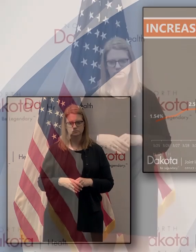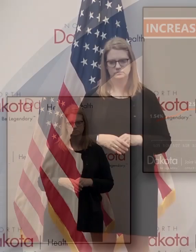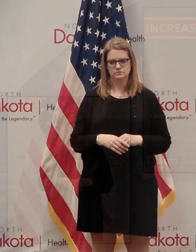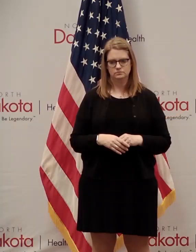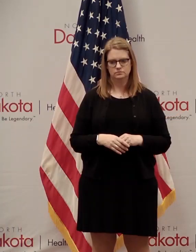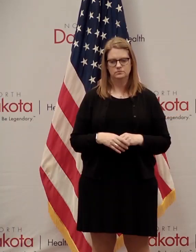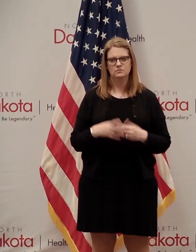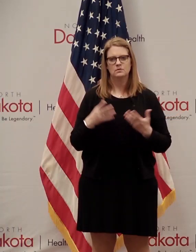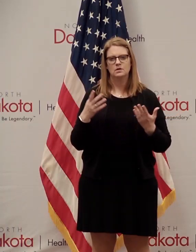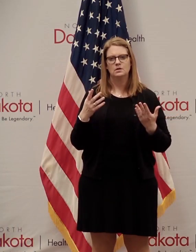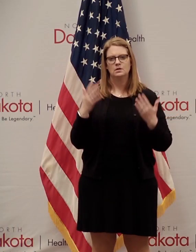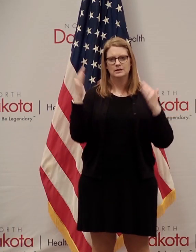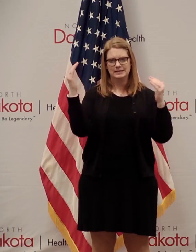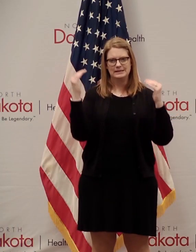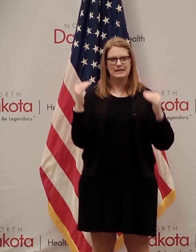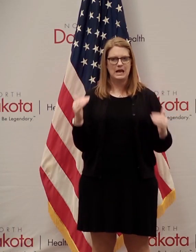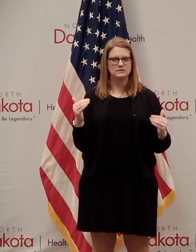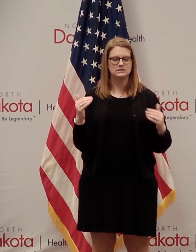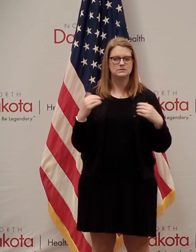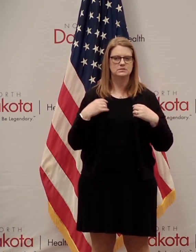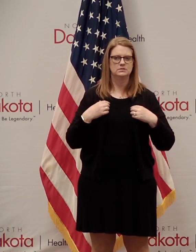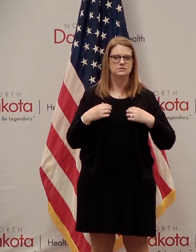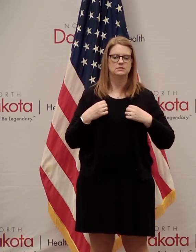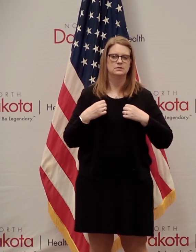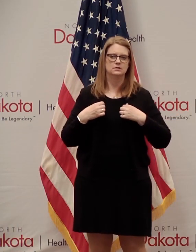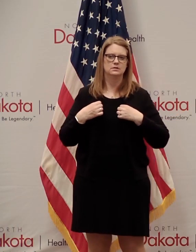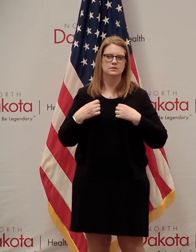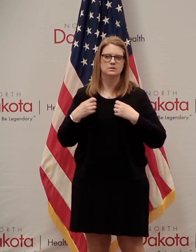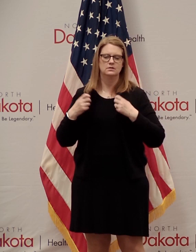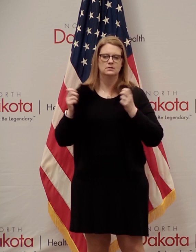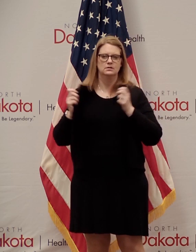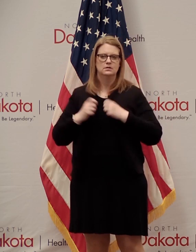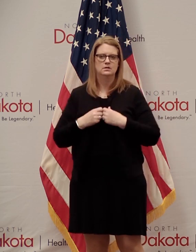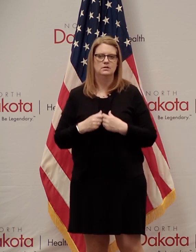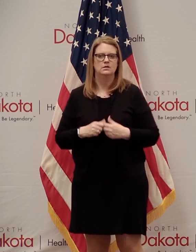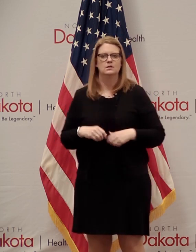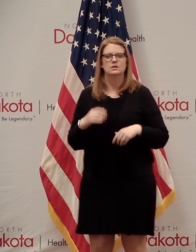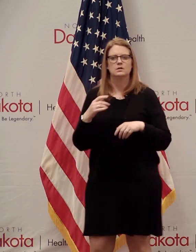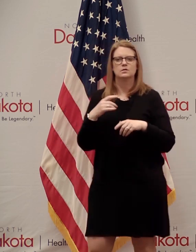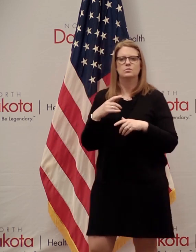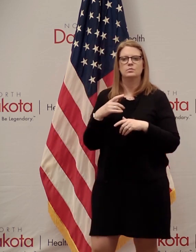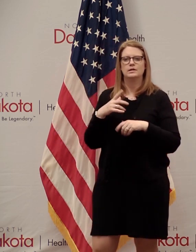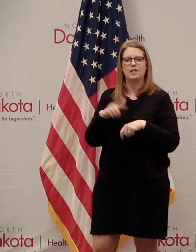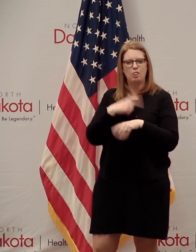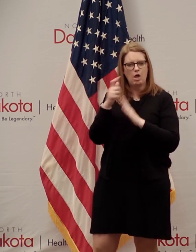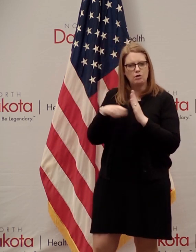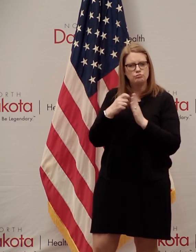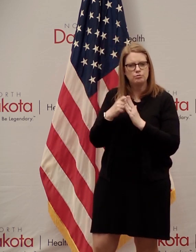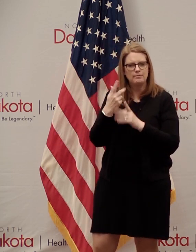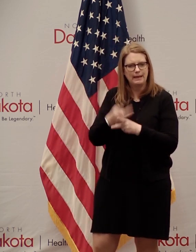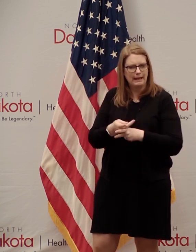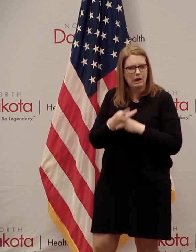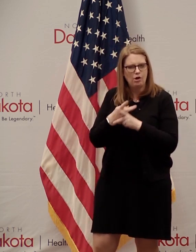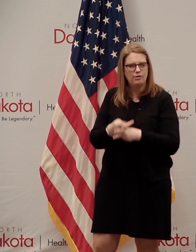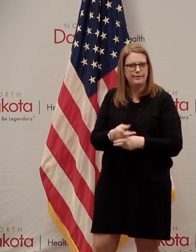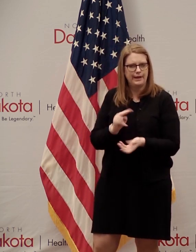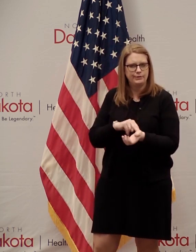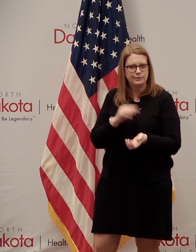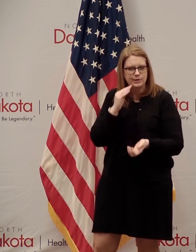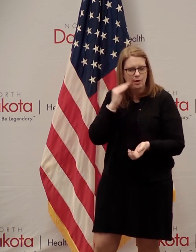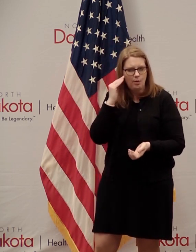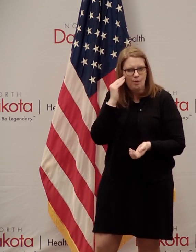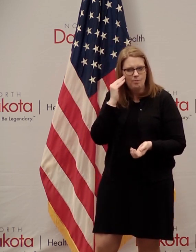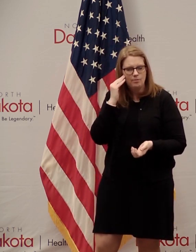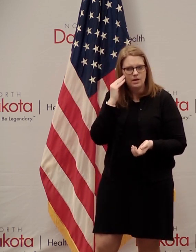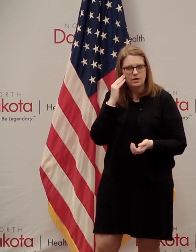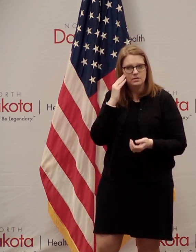has to do with, or the next topic we want to talk about has to do with long-term care. As I've said, one of the